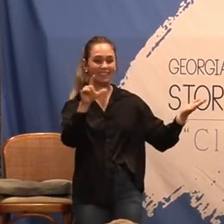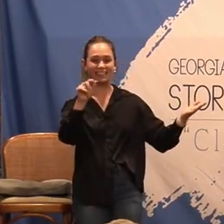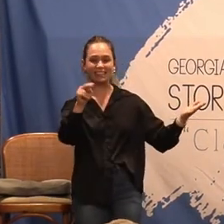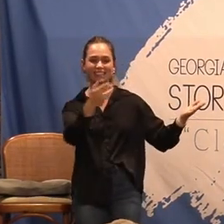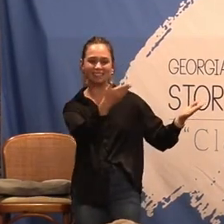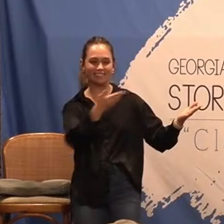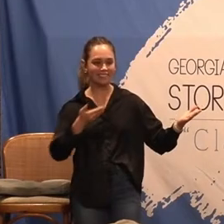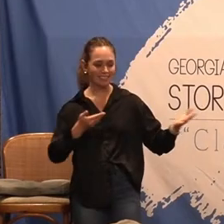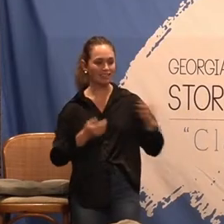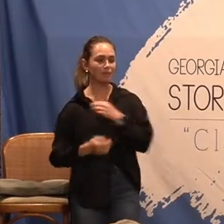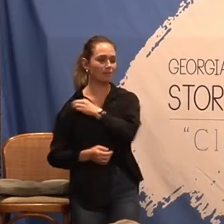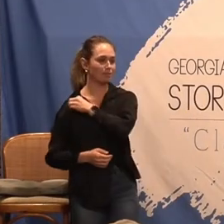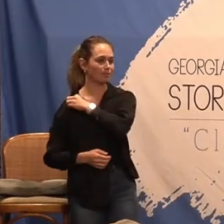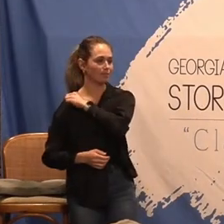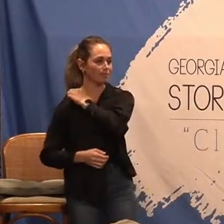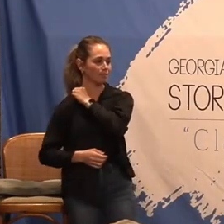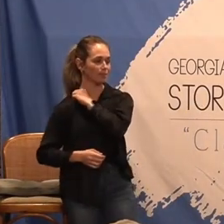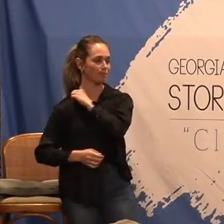Cabral.